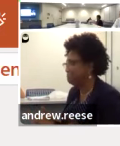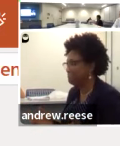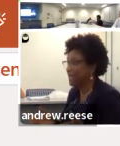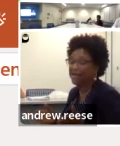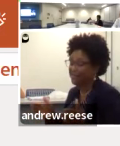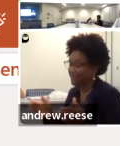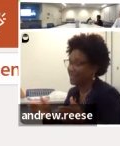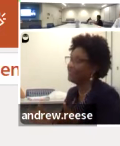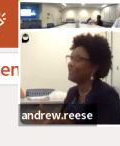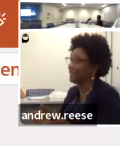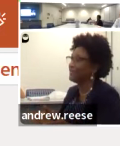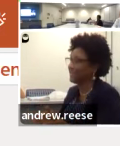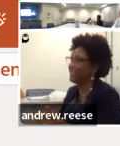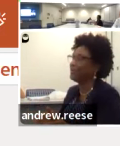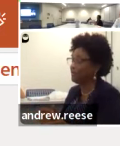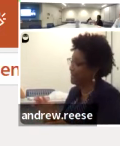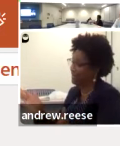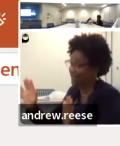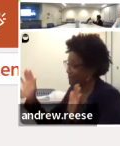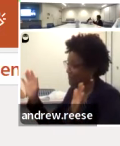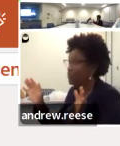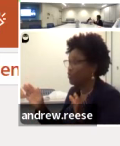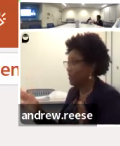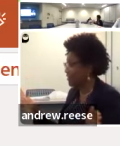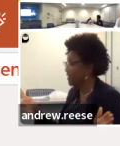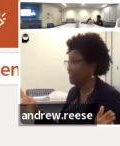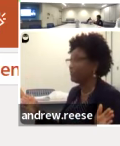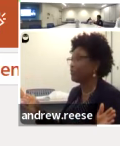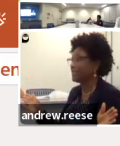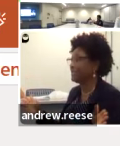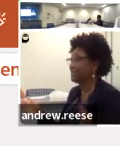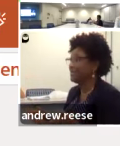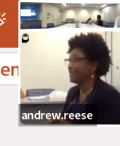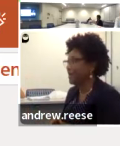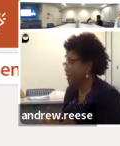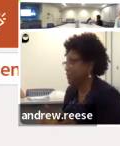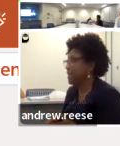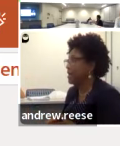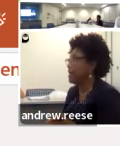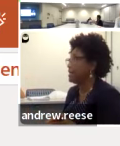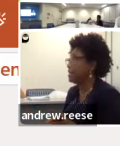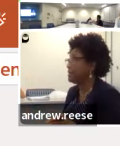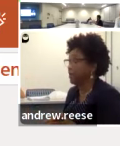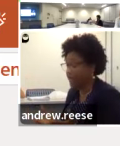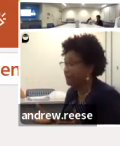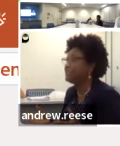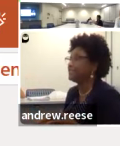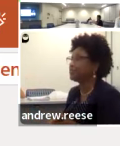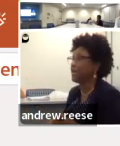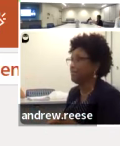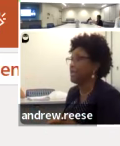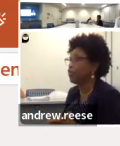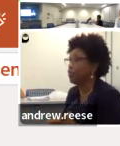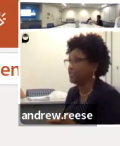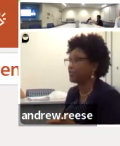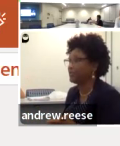one, they're good on the job, and they tell you, we don't want job coaching. And, there are other reasons